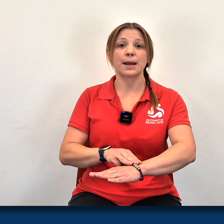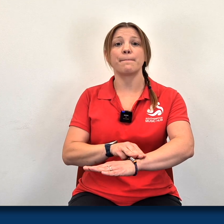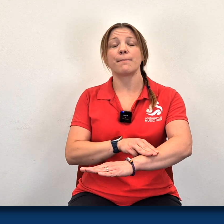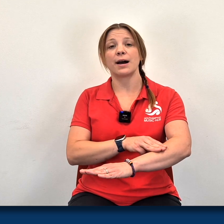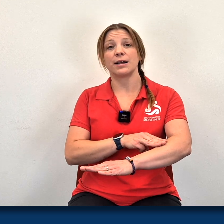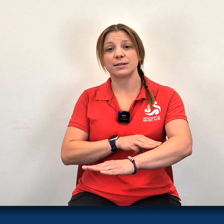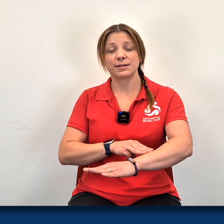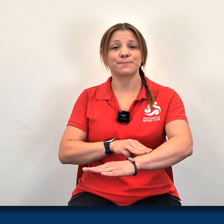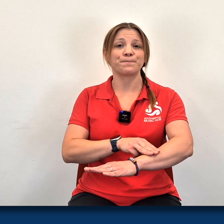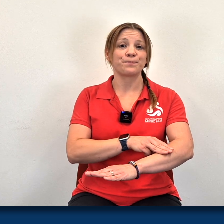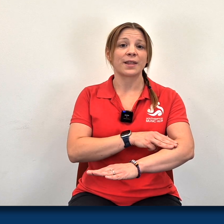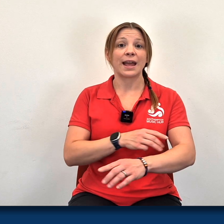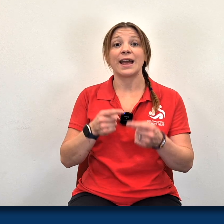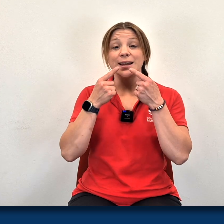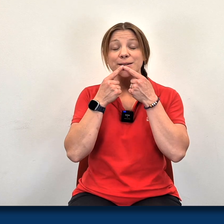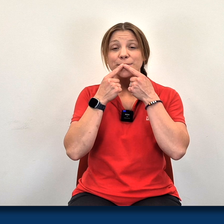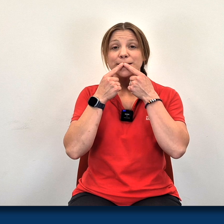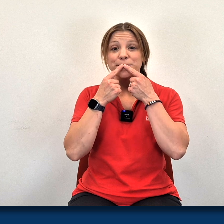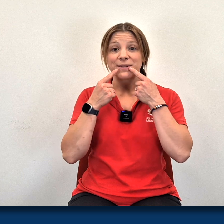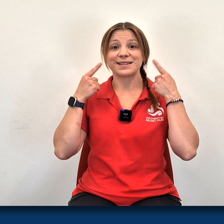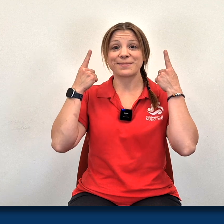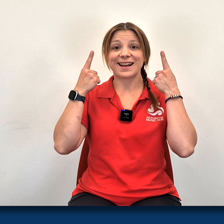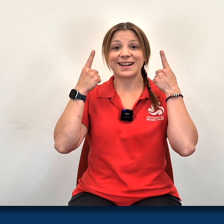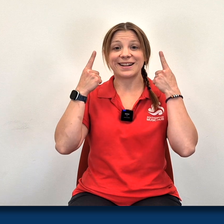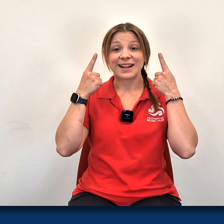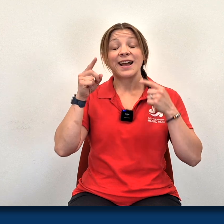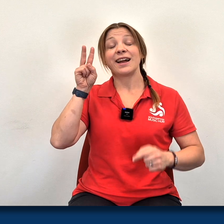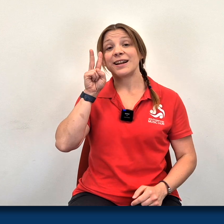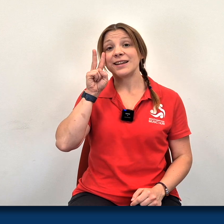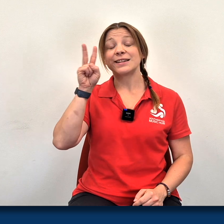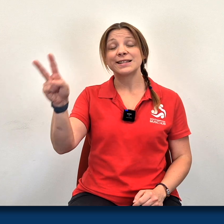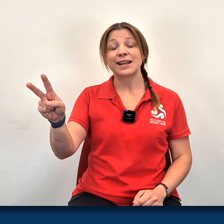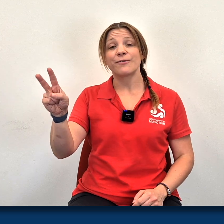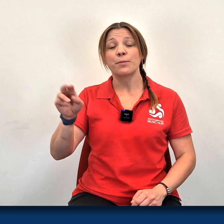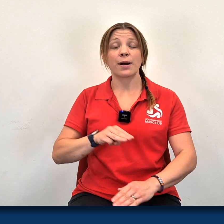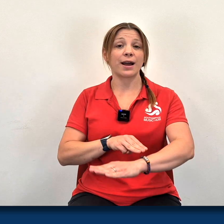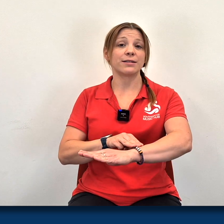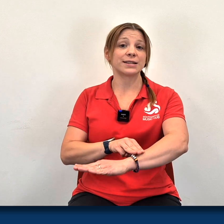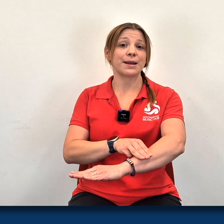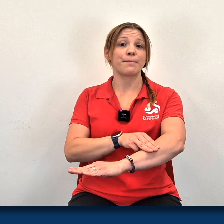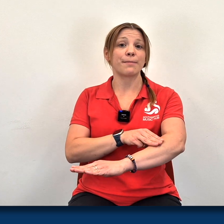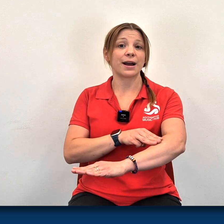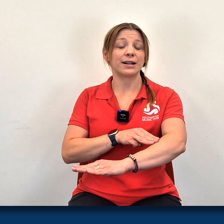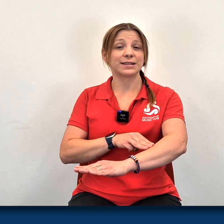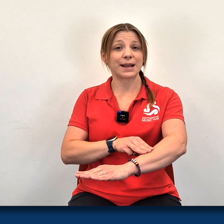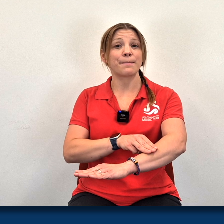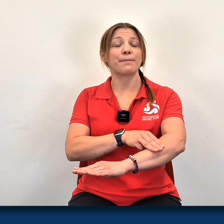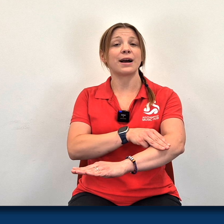and miles, and it's making me smile. Yeah, I can see for miles and miles and